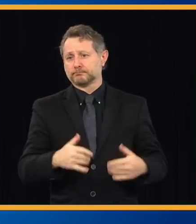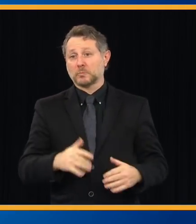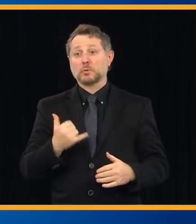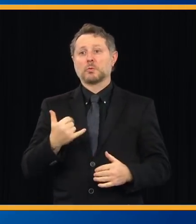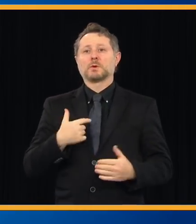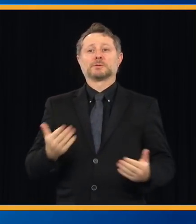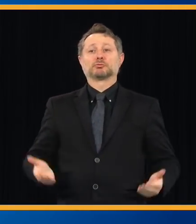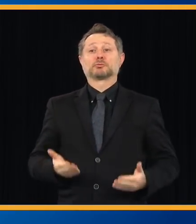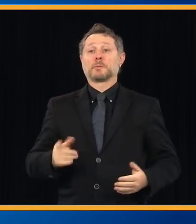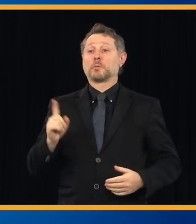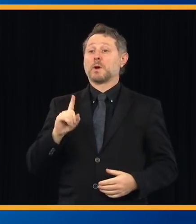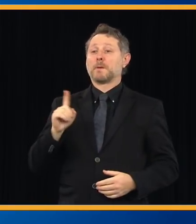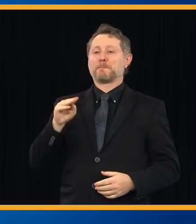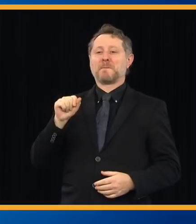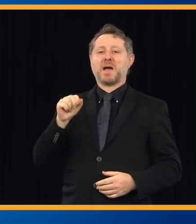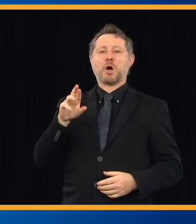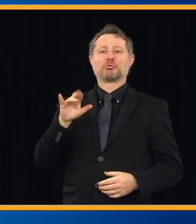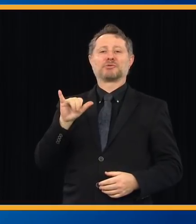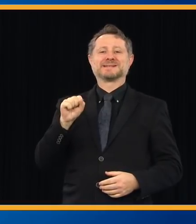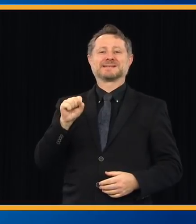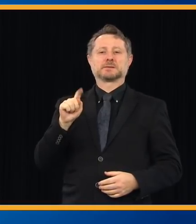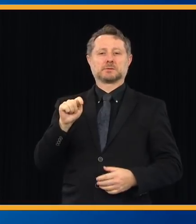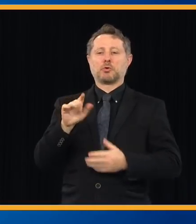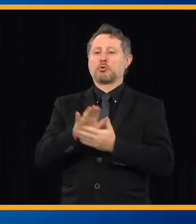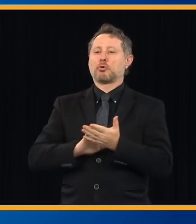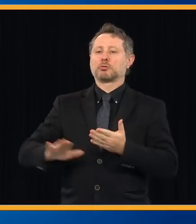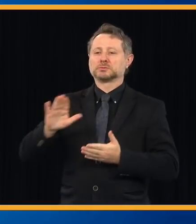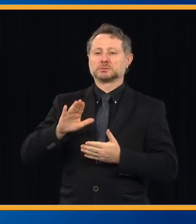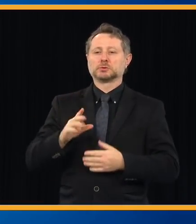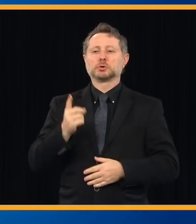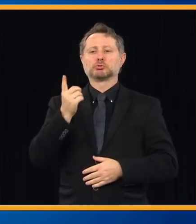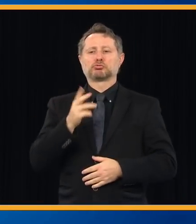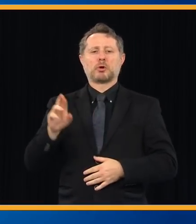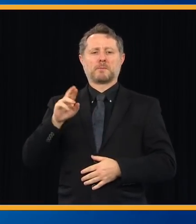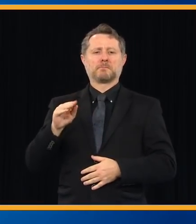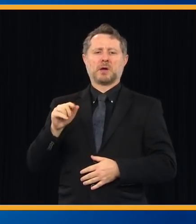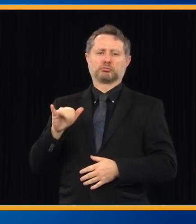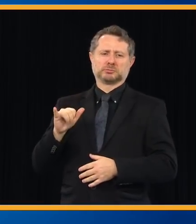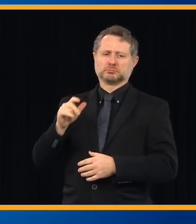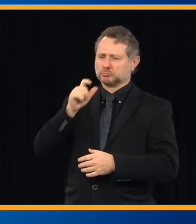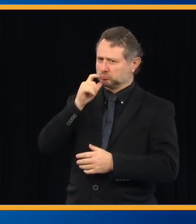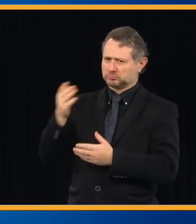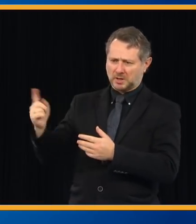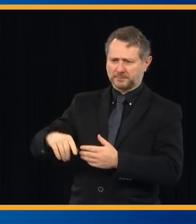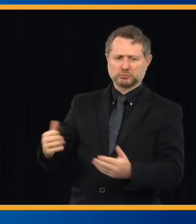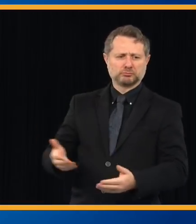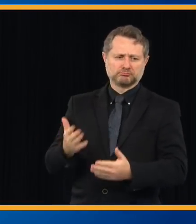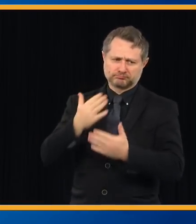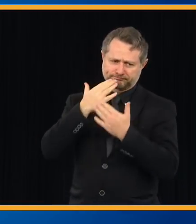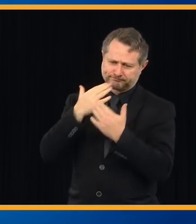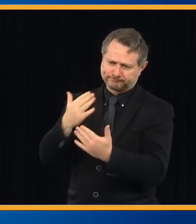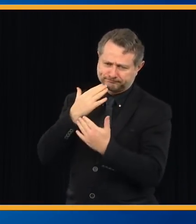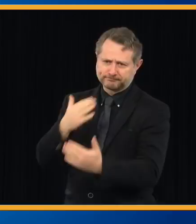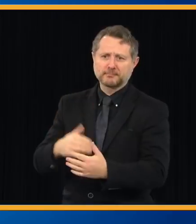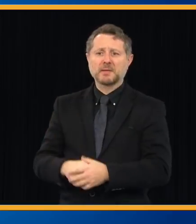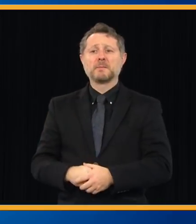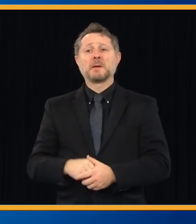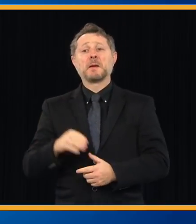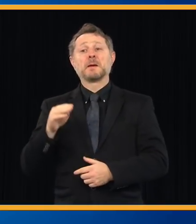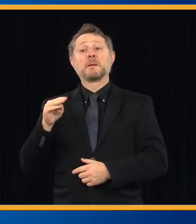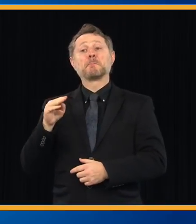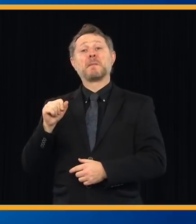today. It's a pleasure to be here. Dr. Dennis Murray, pleasure. Thank you very much for having us. Marist, go